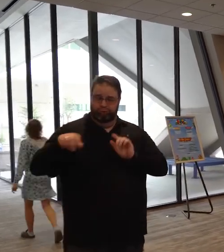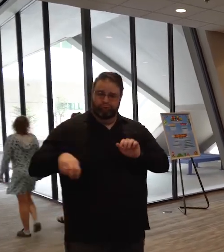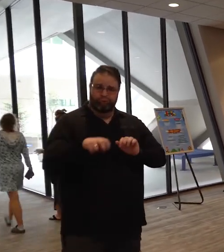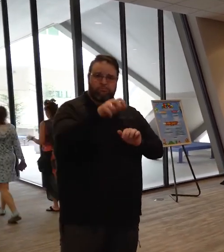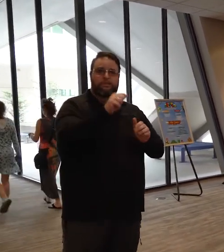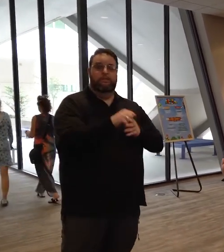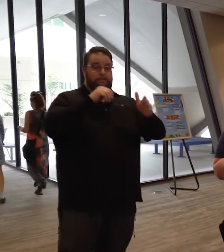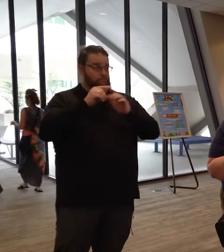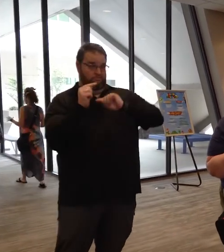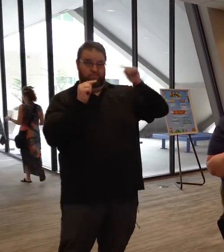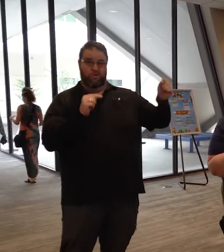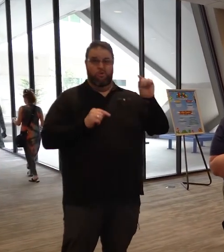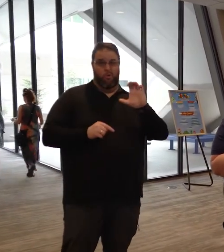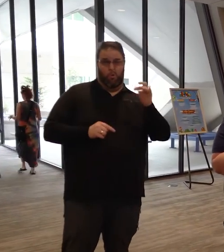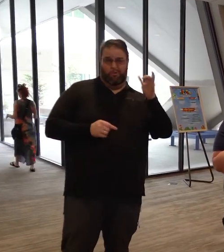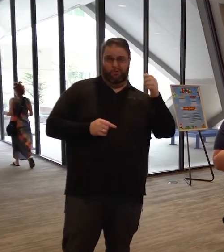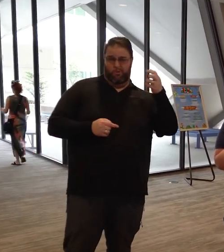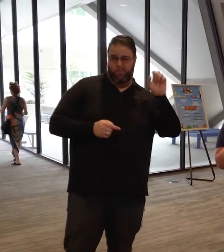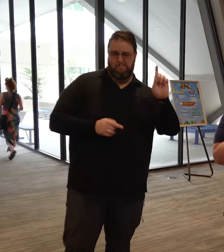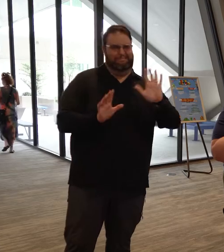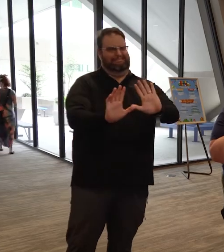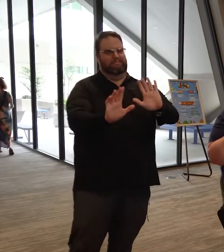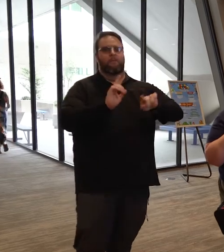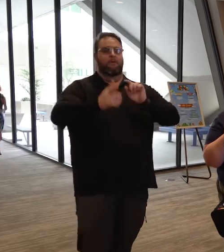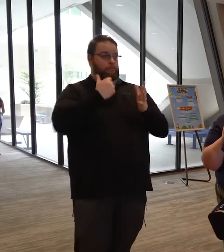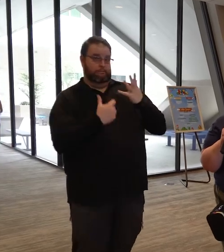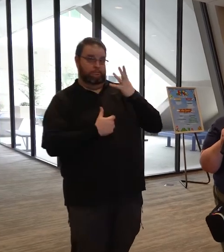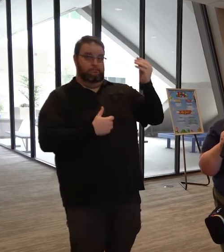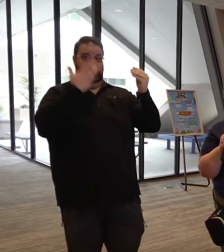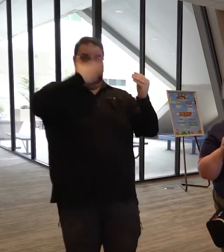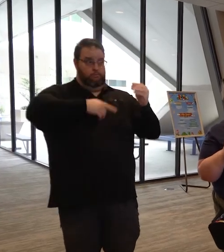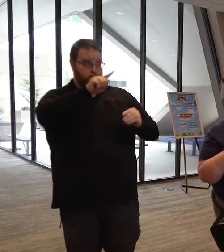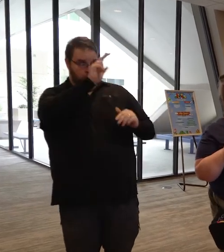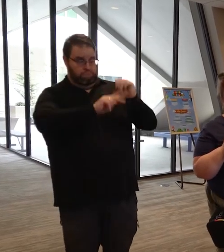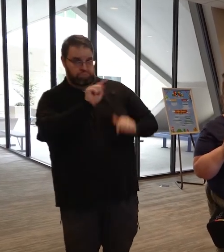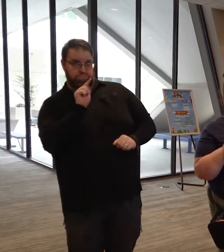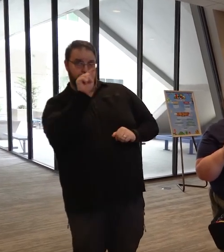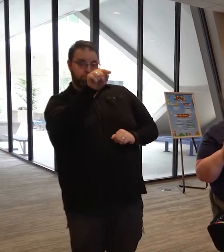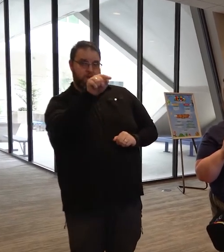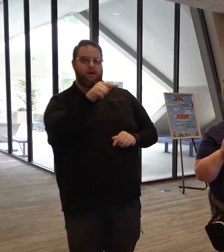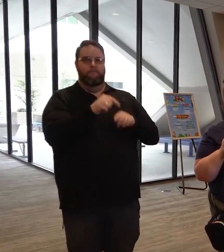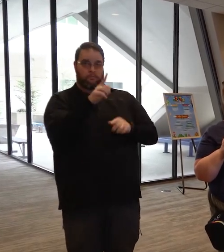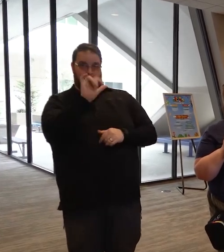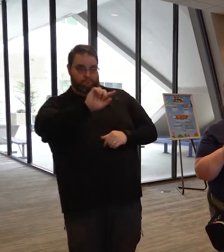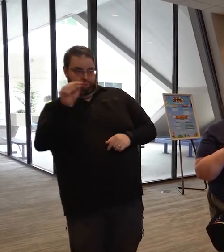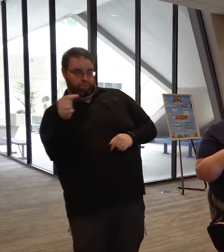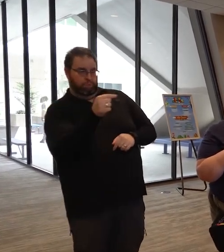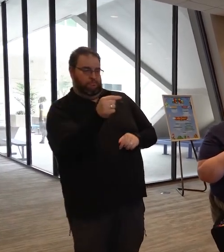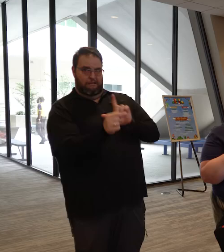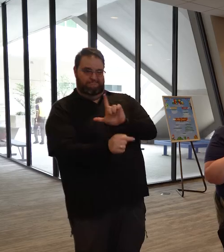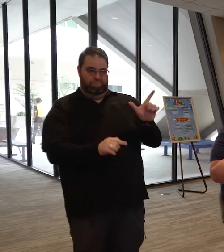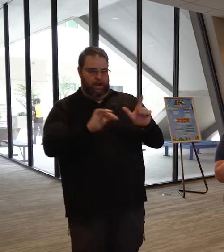We're not getting over to the Cortland Grand, but if you were to go out the front of this building from lobby level, make